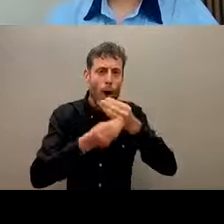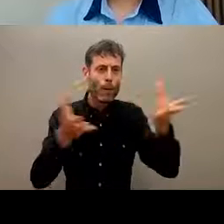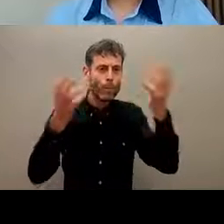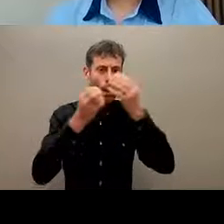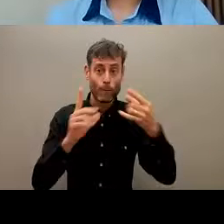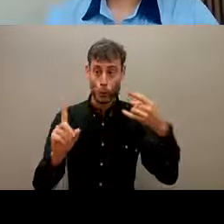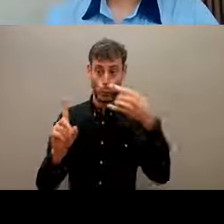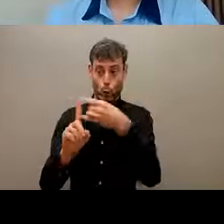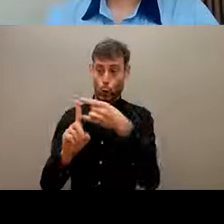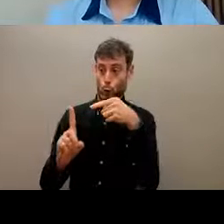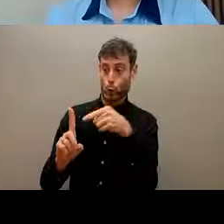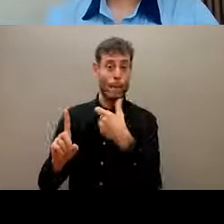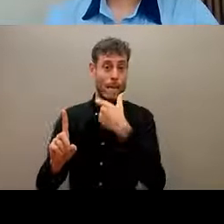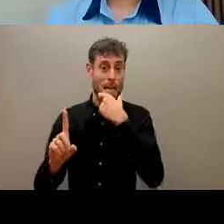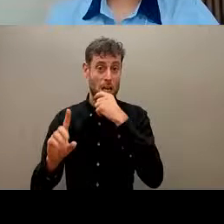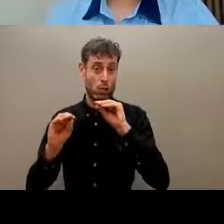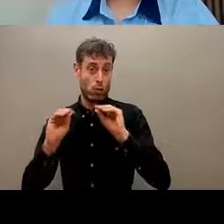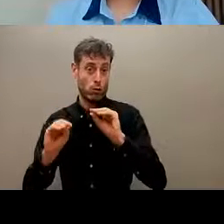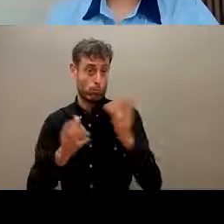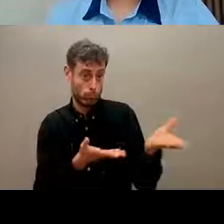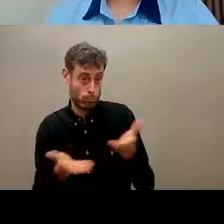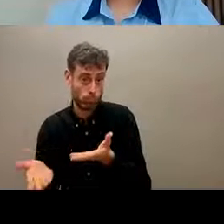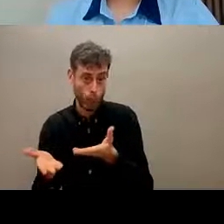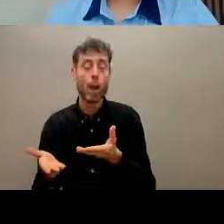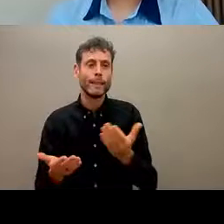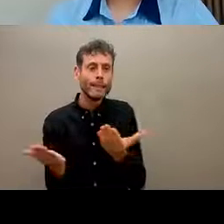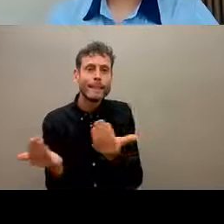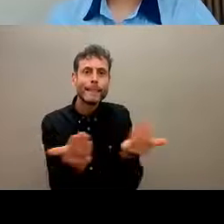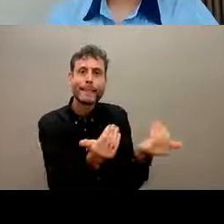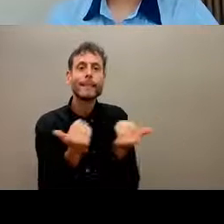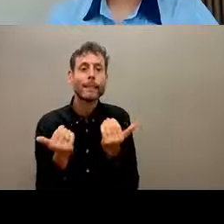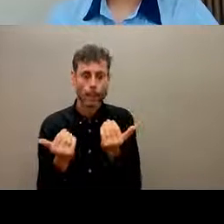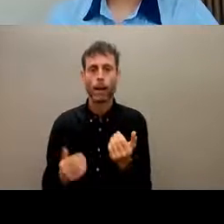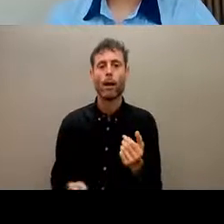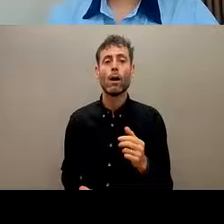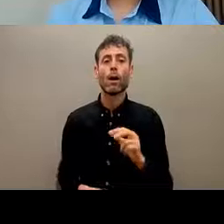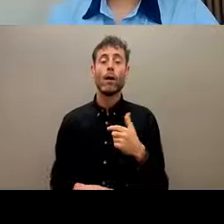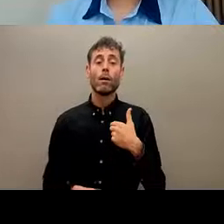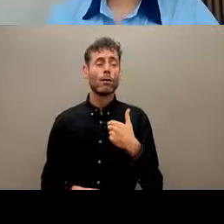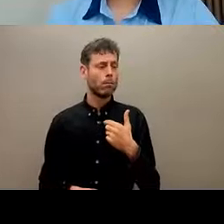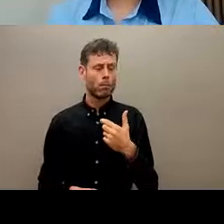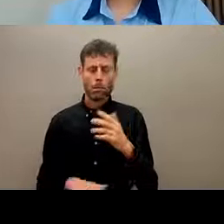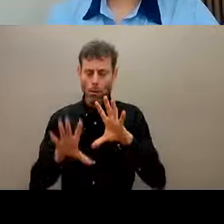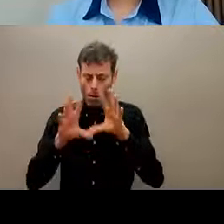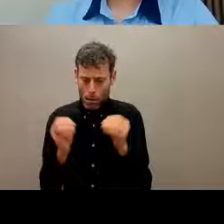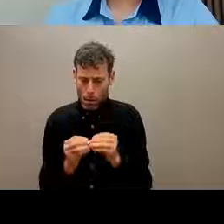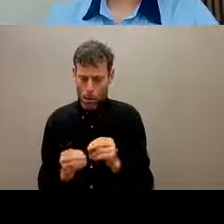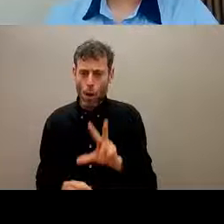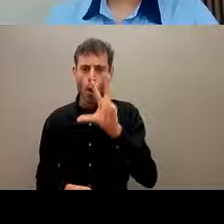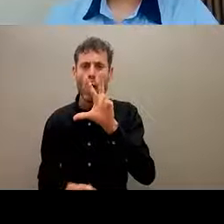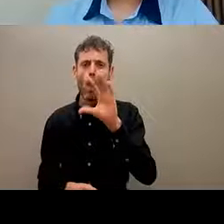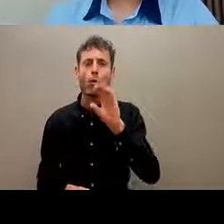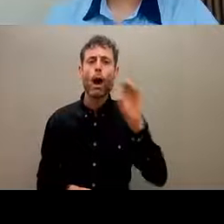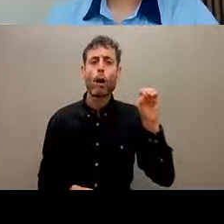screening and recruitment. There was one time we got more than 300 applications. Why we could only